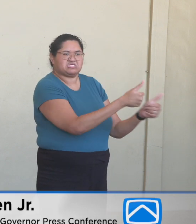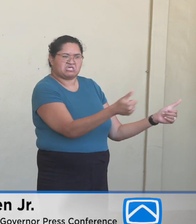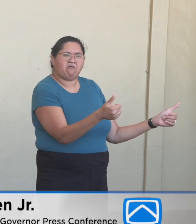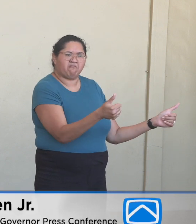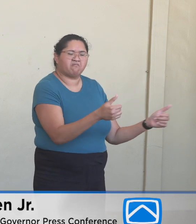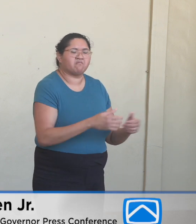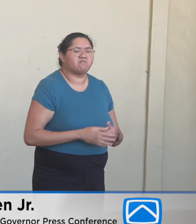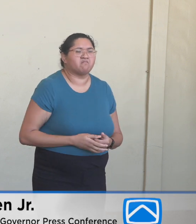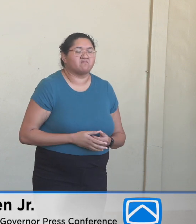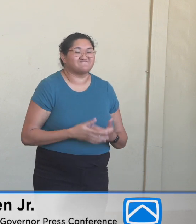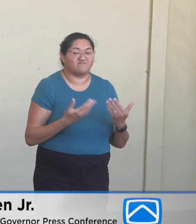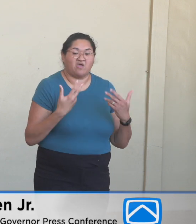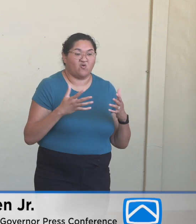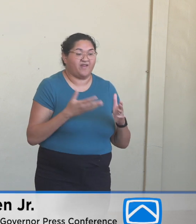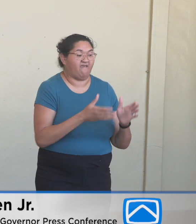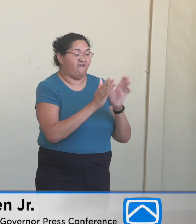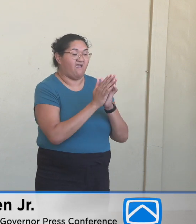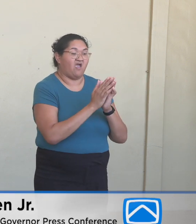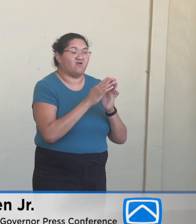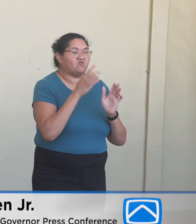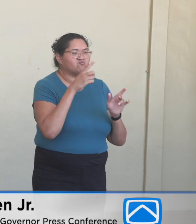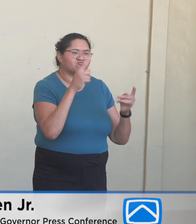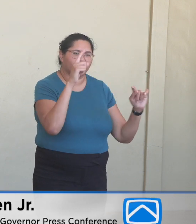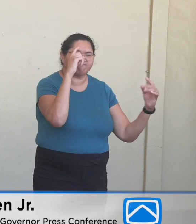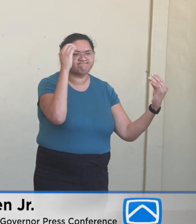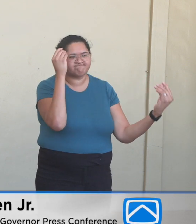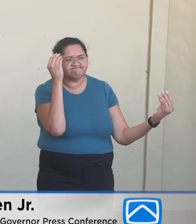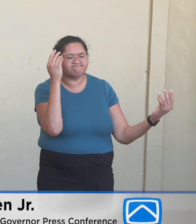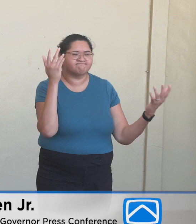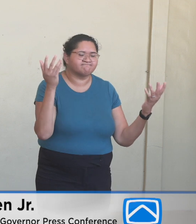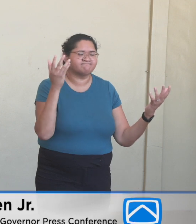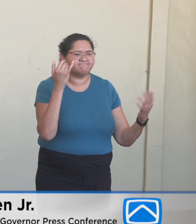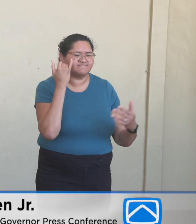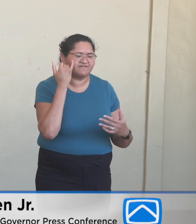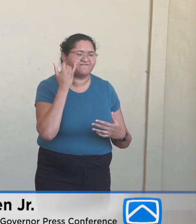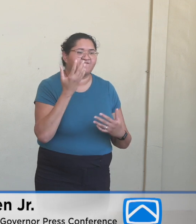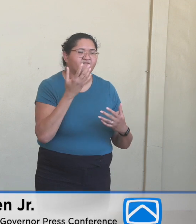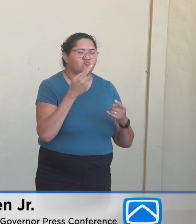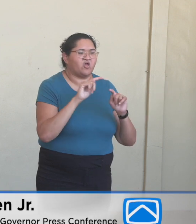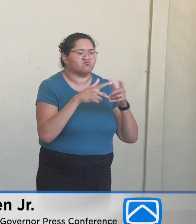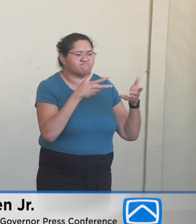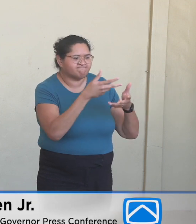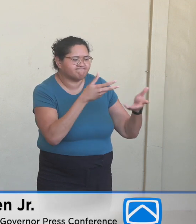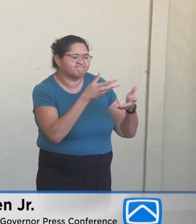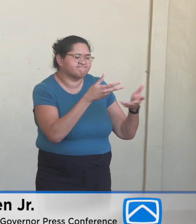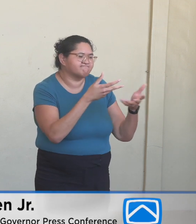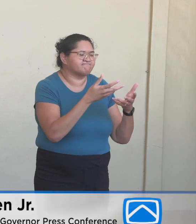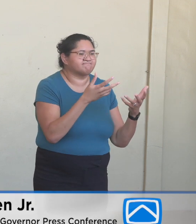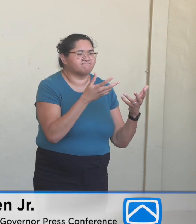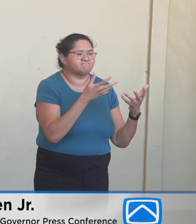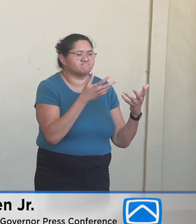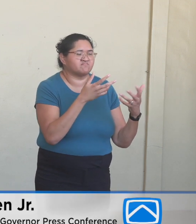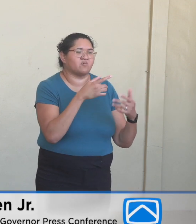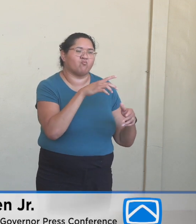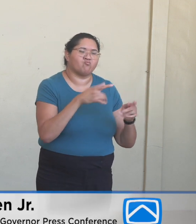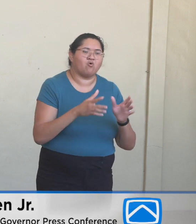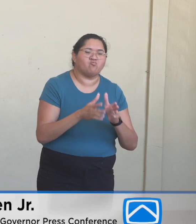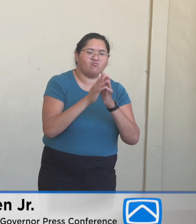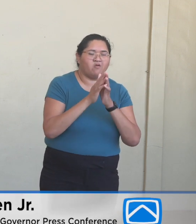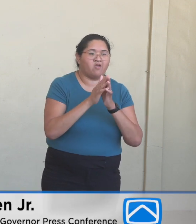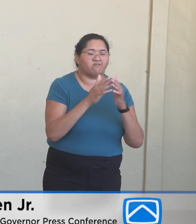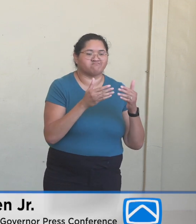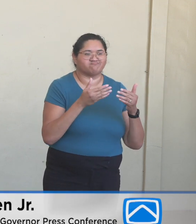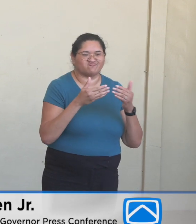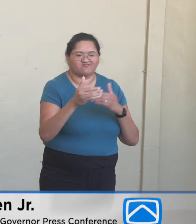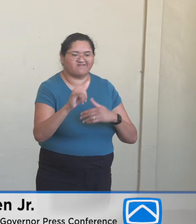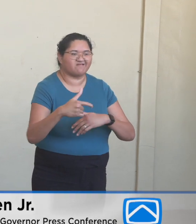well. We had asked for this consideration, if you will, compromise request throughout